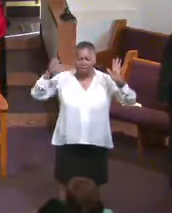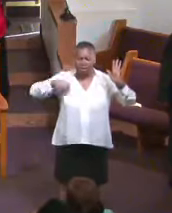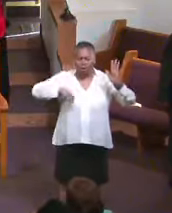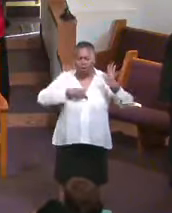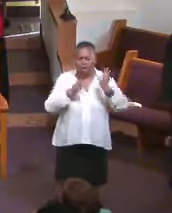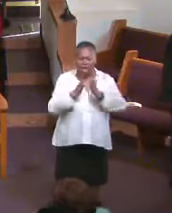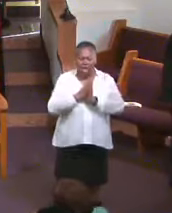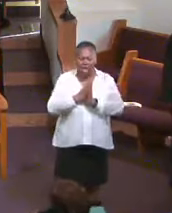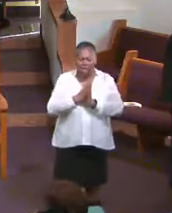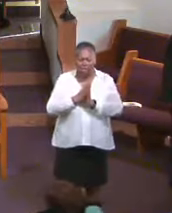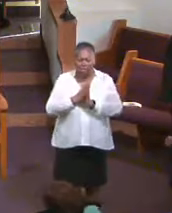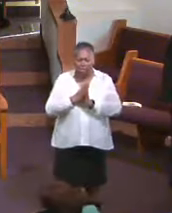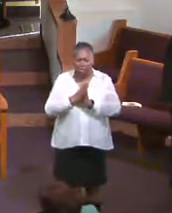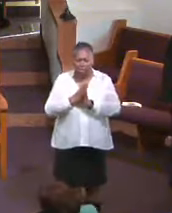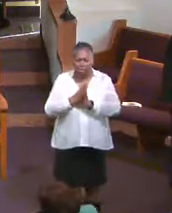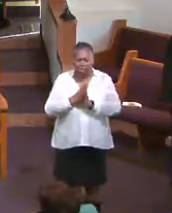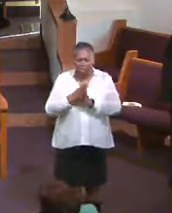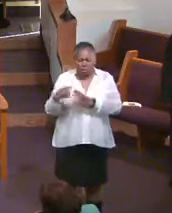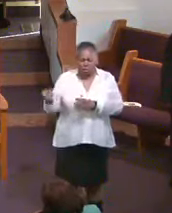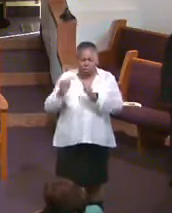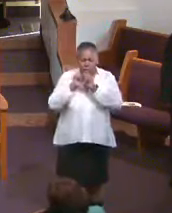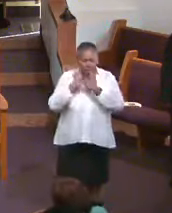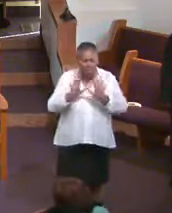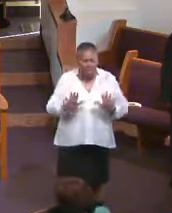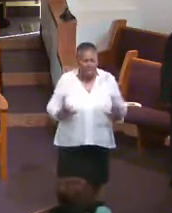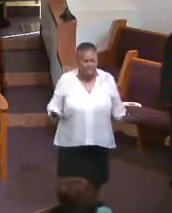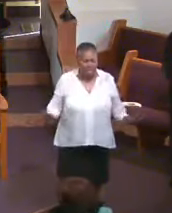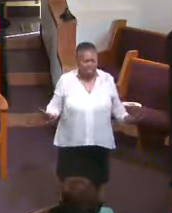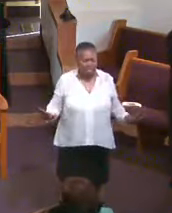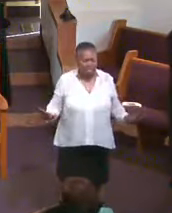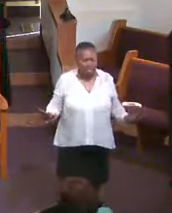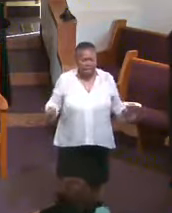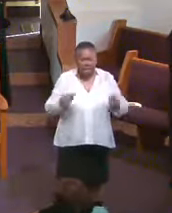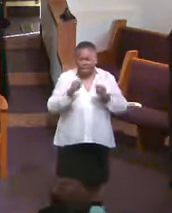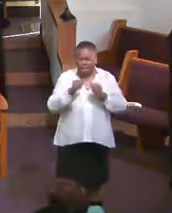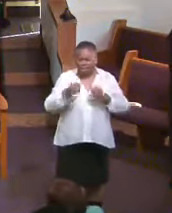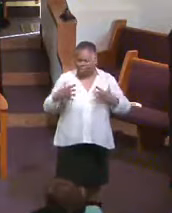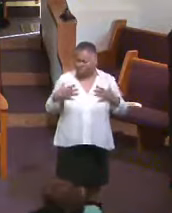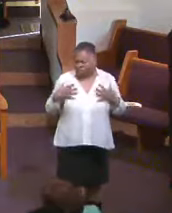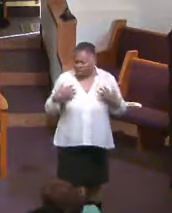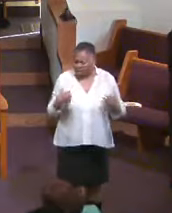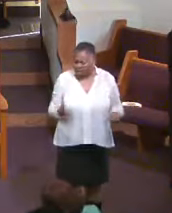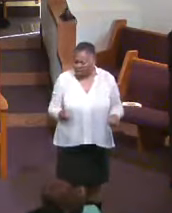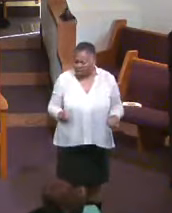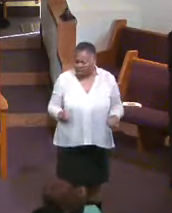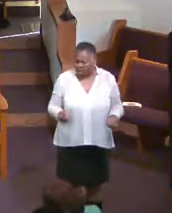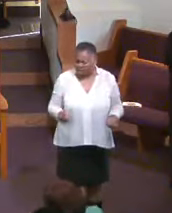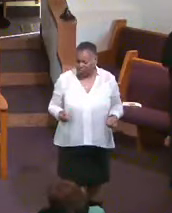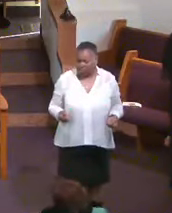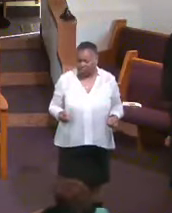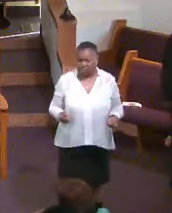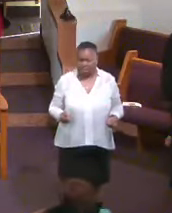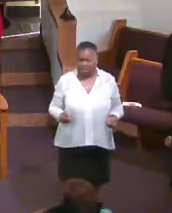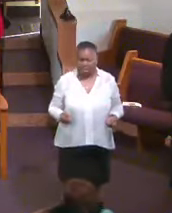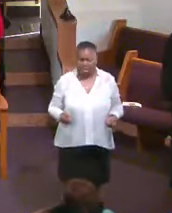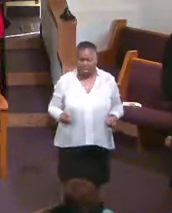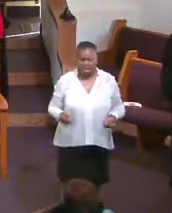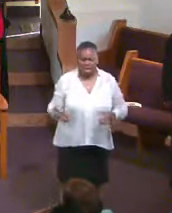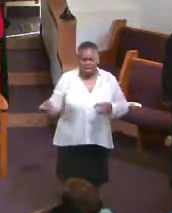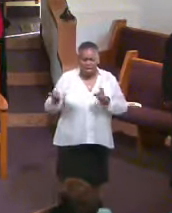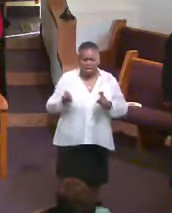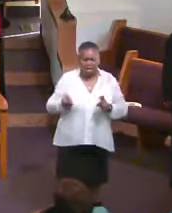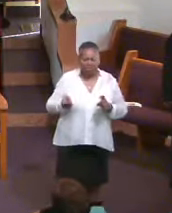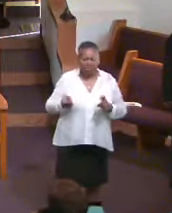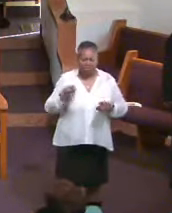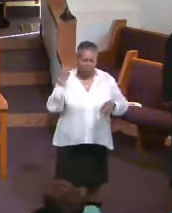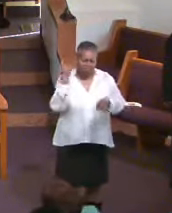loose blessings in this place. We ask that you loose healing today, Father God. We ask that you loose a sound mind today, Father